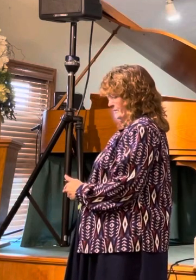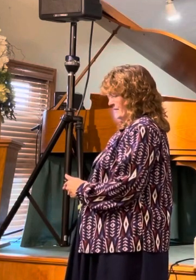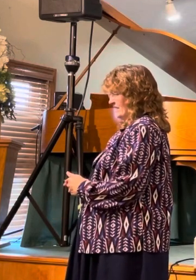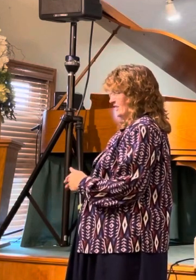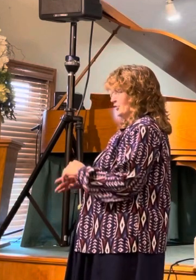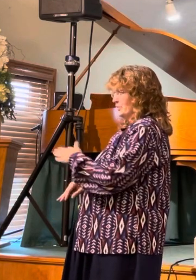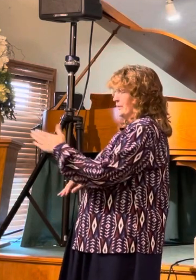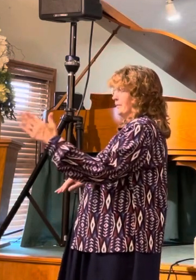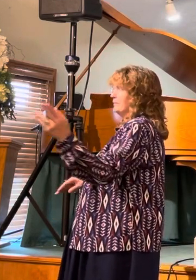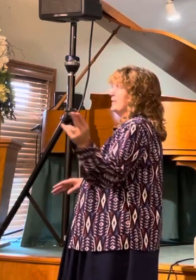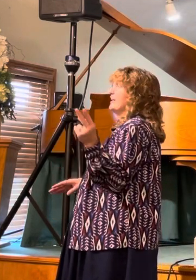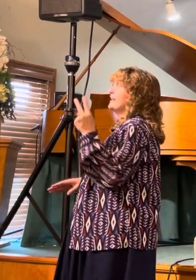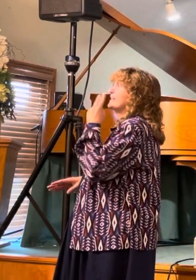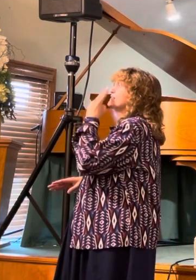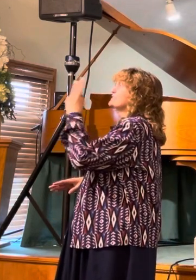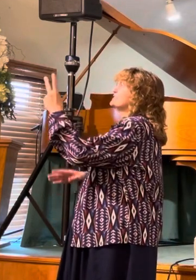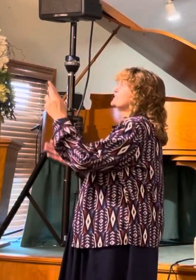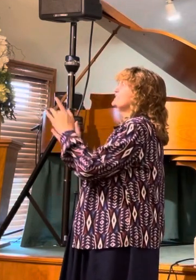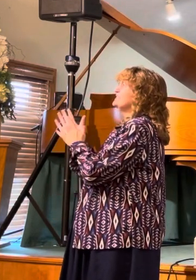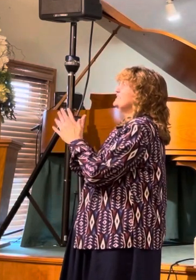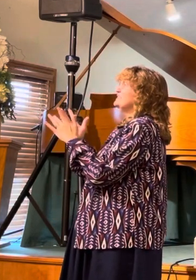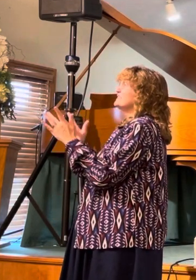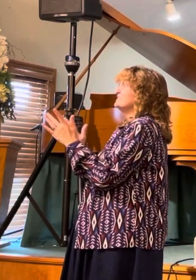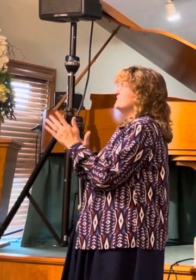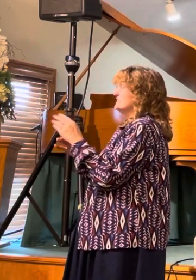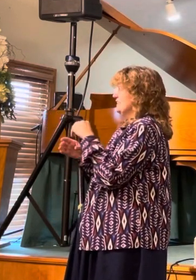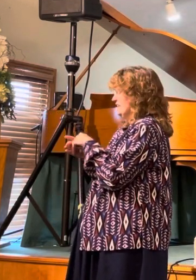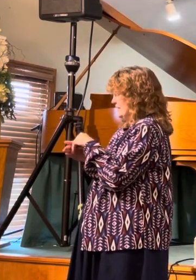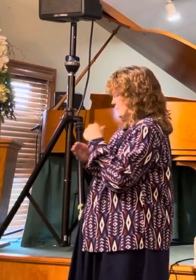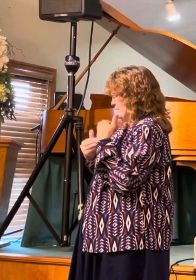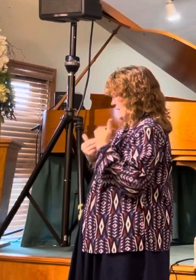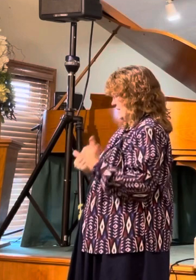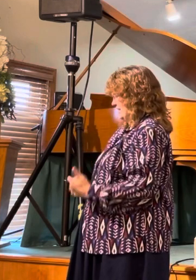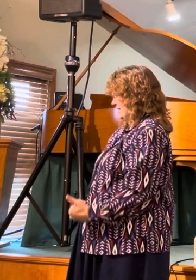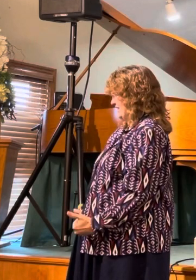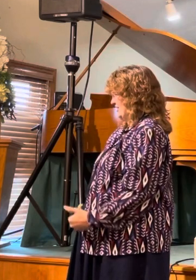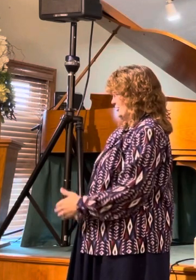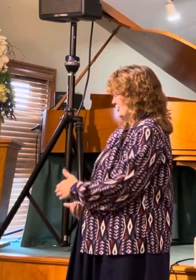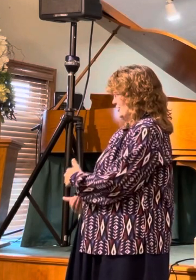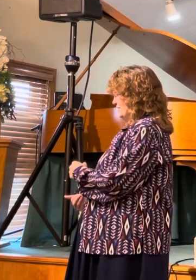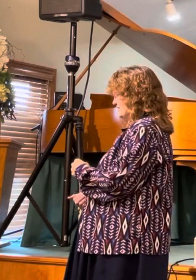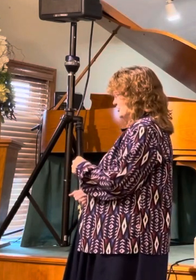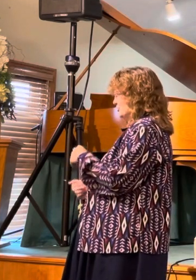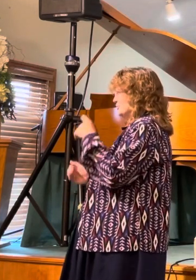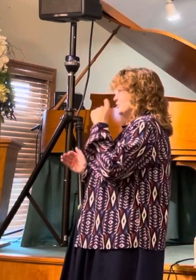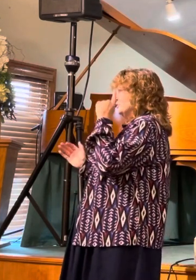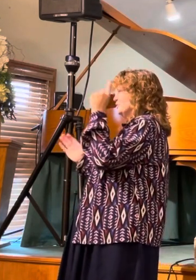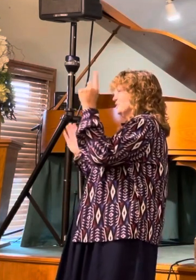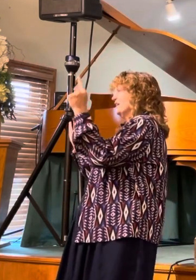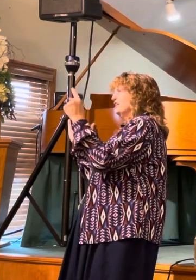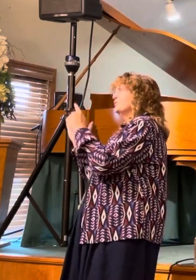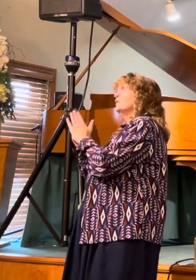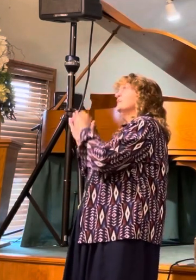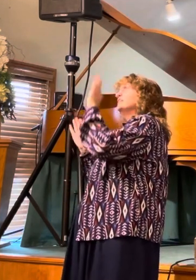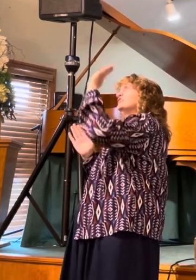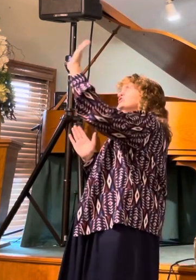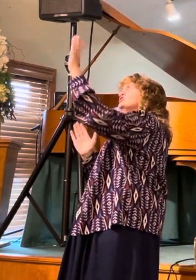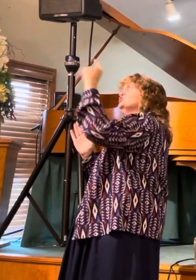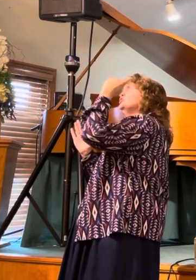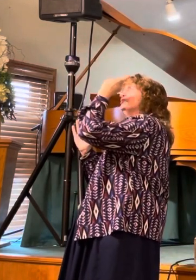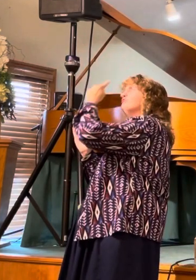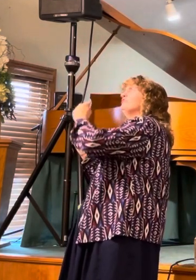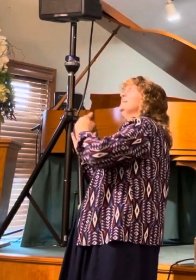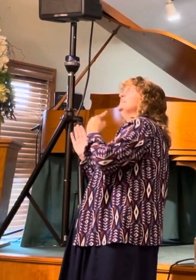Do they see Jesus in me? Do they recognize your